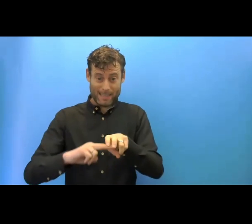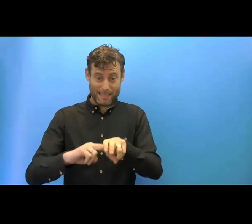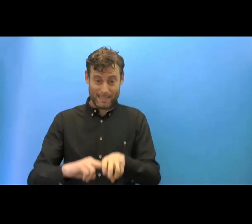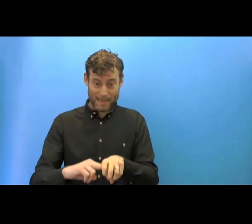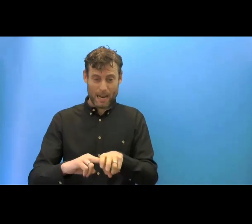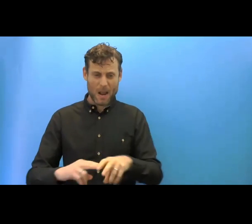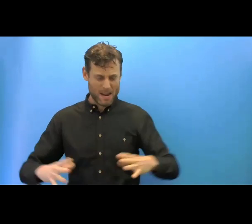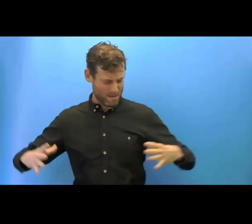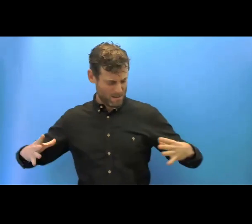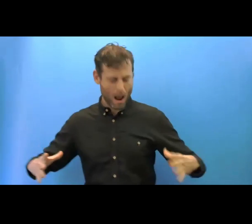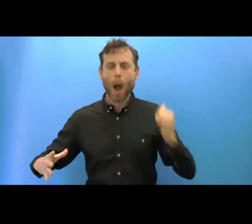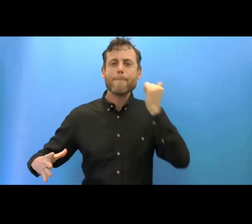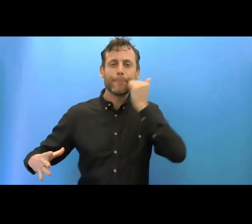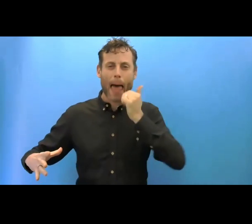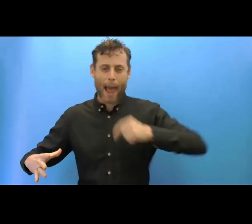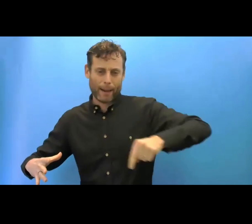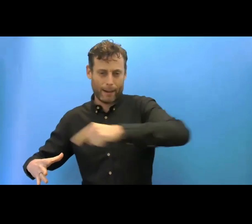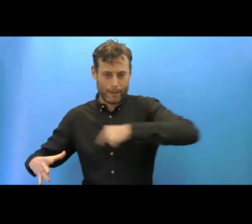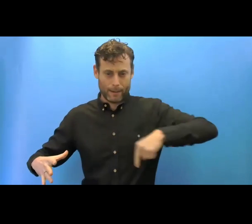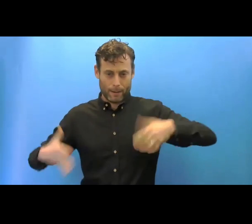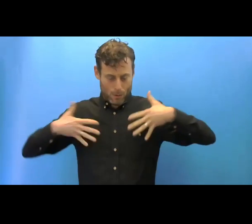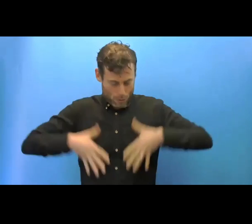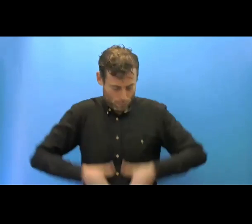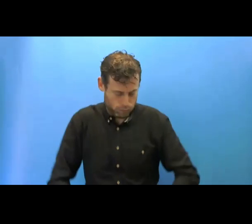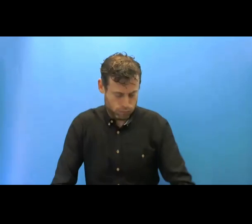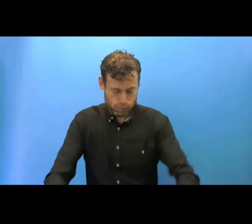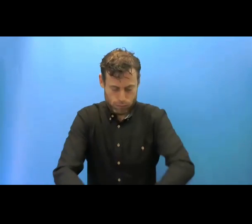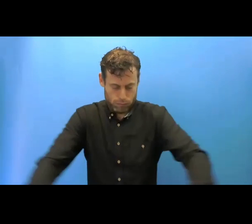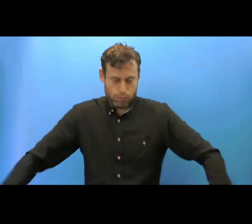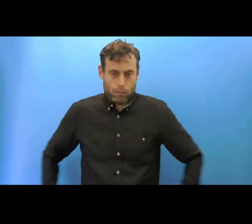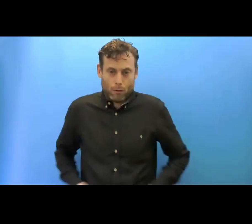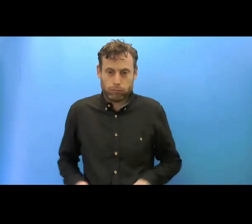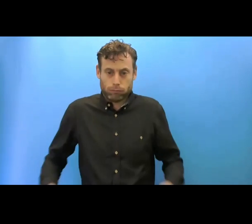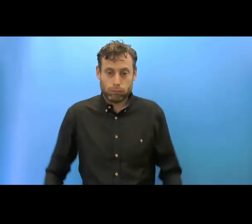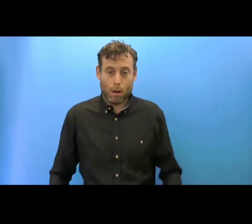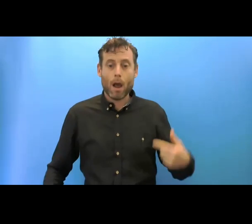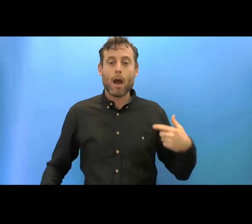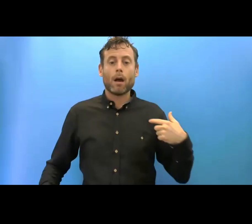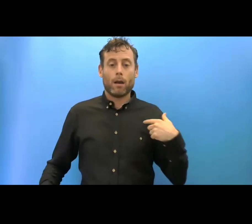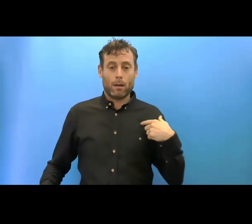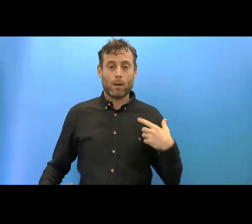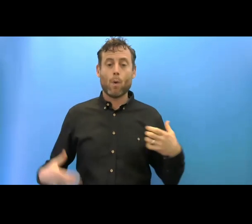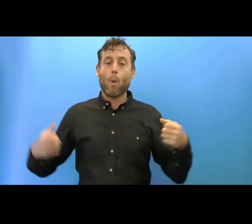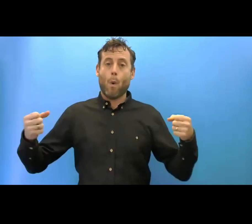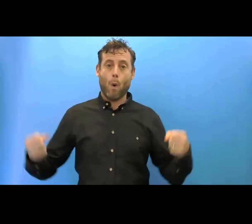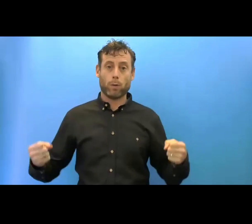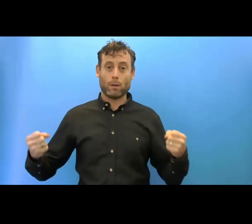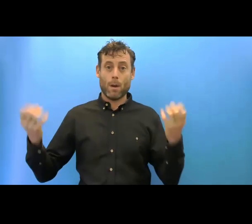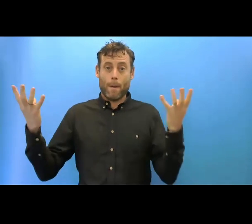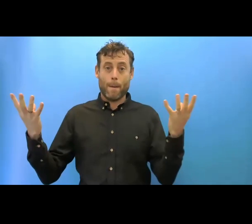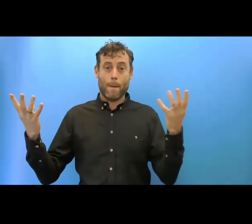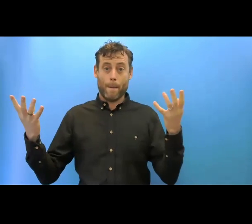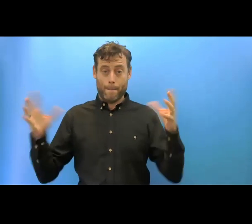black circular ball gown. And I'm holding a large bunch of balloons. People are invited to take balloons out of my